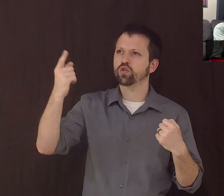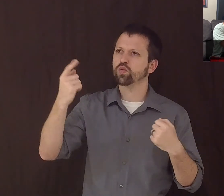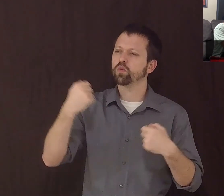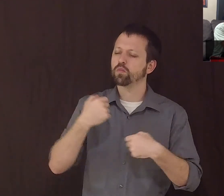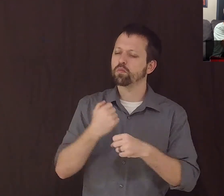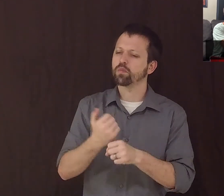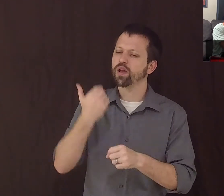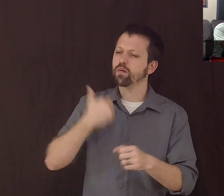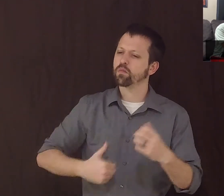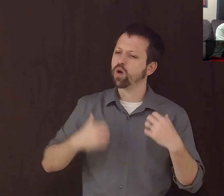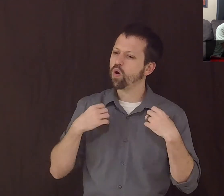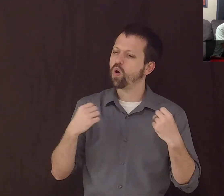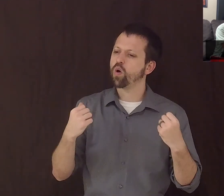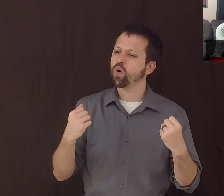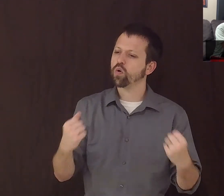broken. You made me